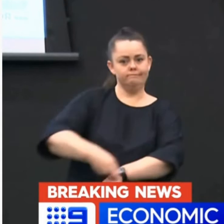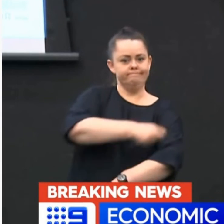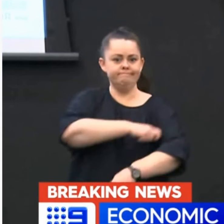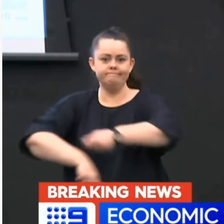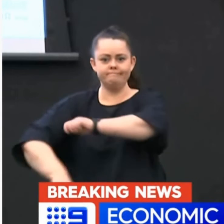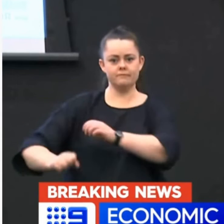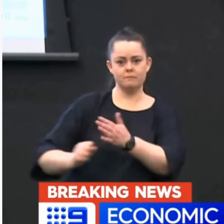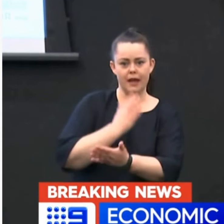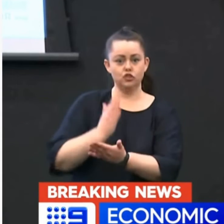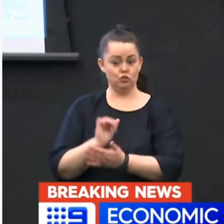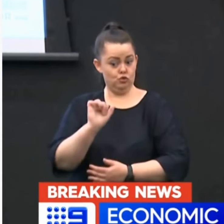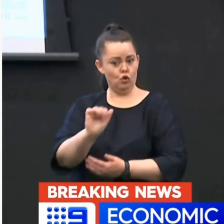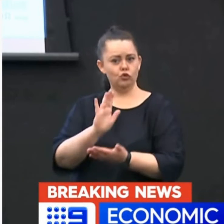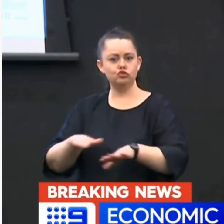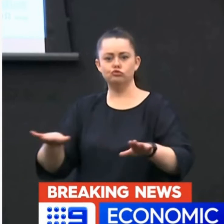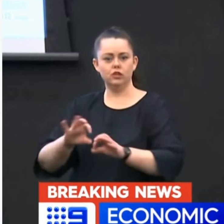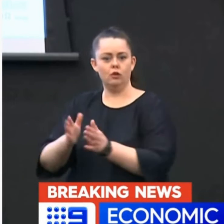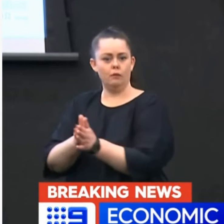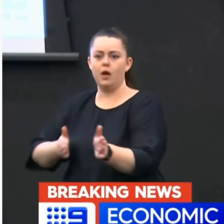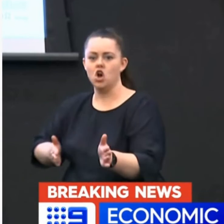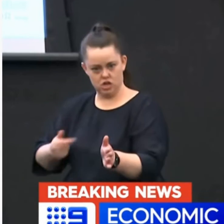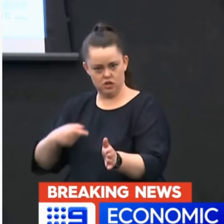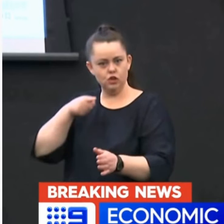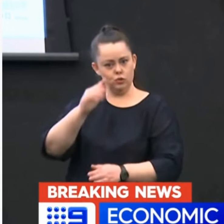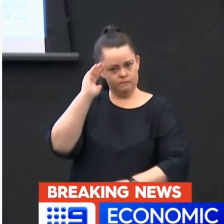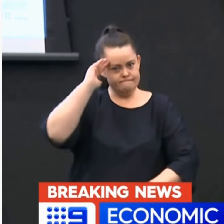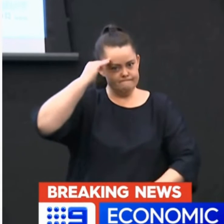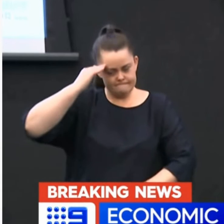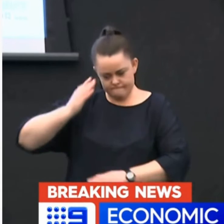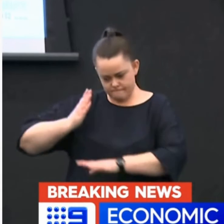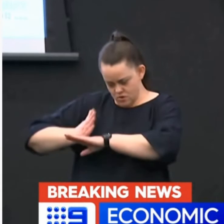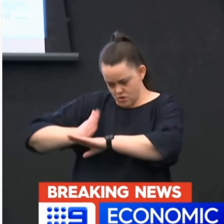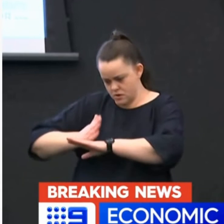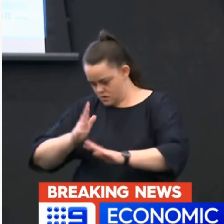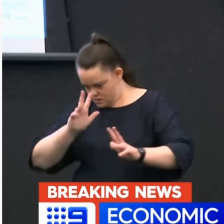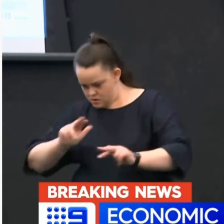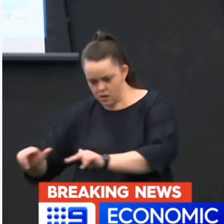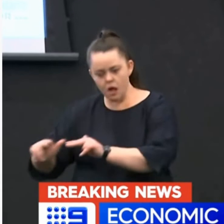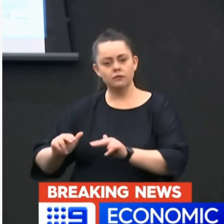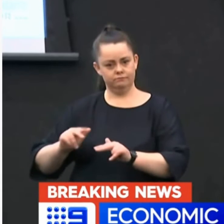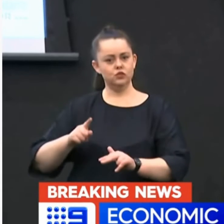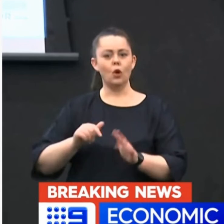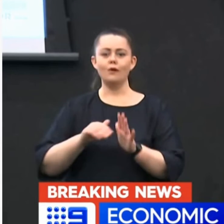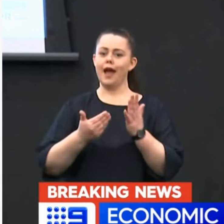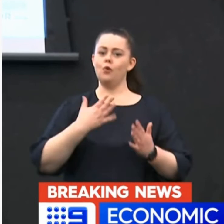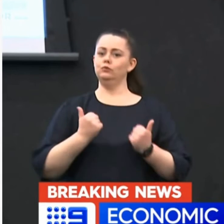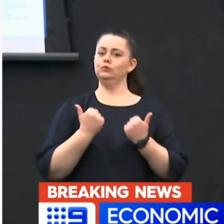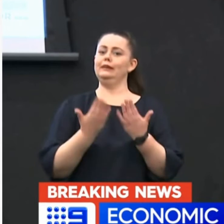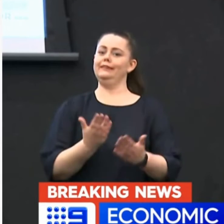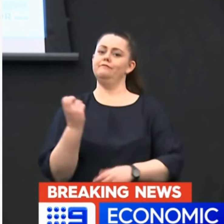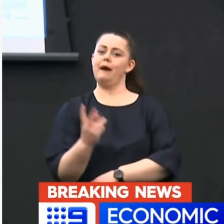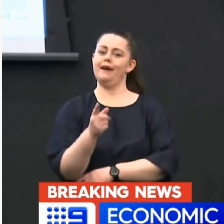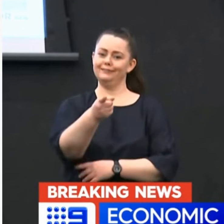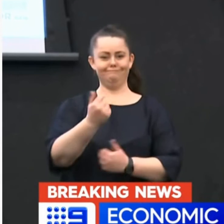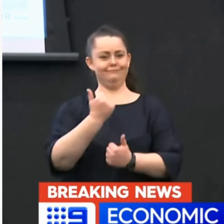So today's announcement provides that great support for parents. We want you to go out, have a great time, enjoy the best that New South Wales has to offer,